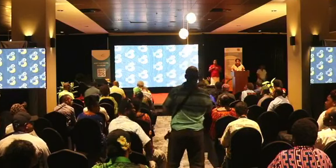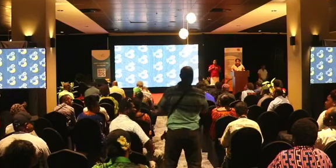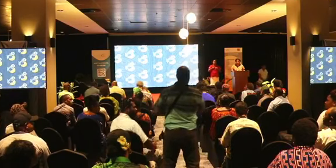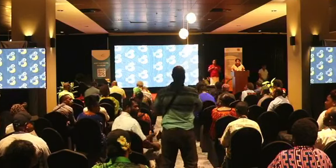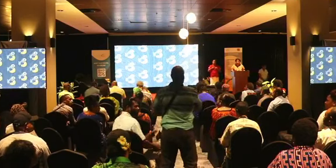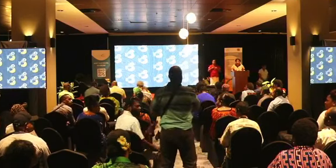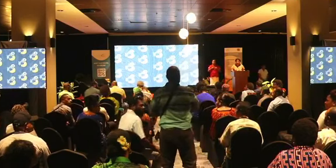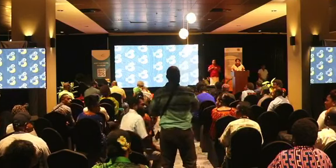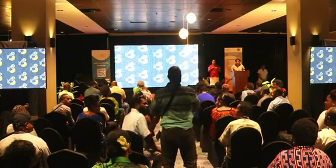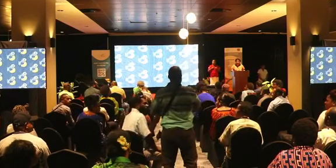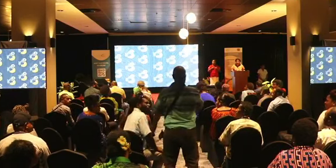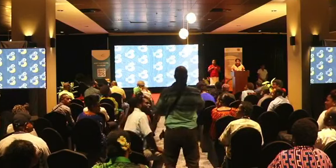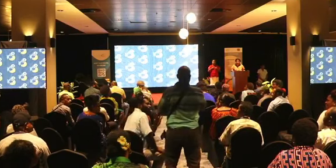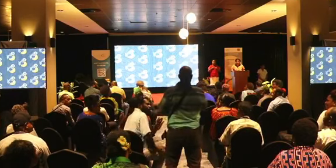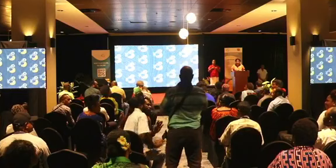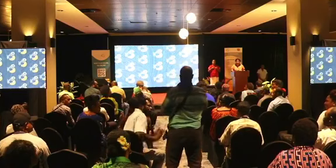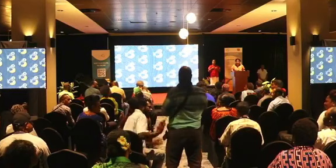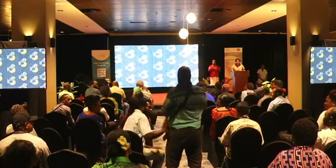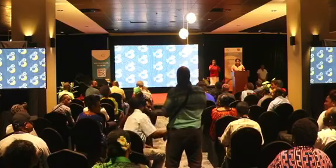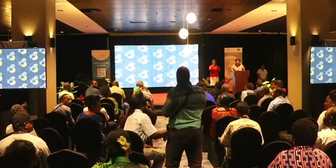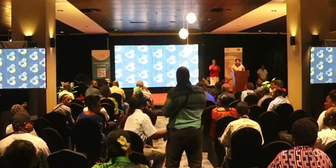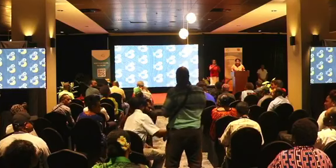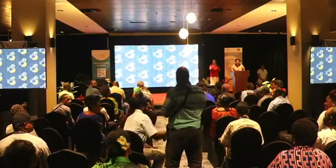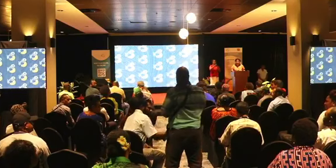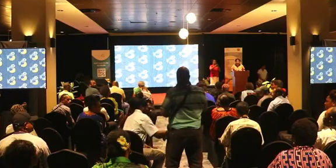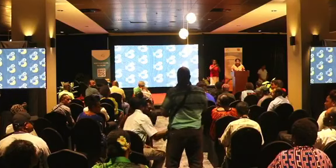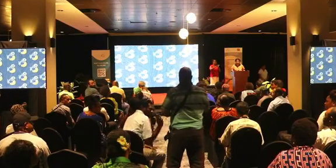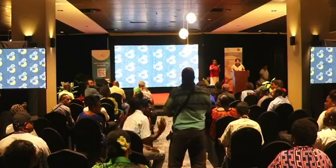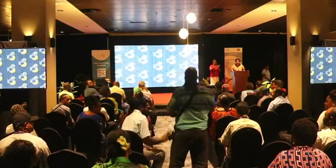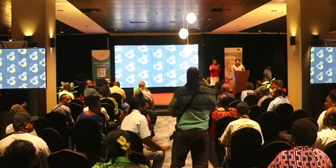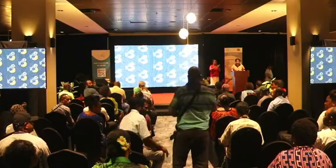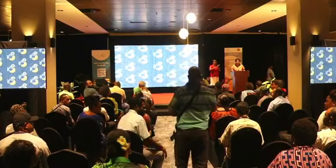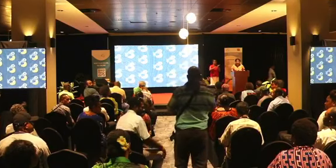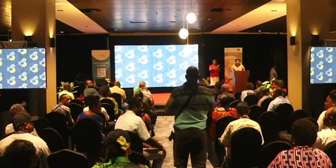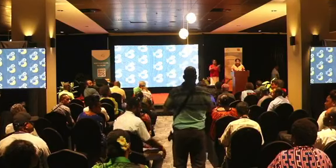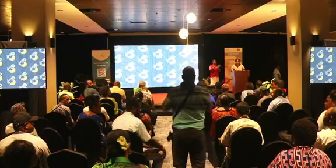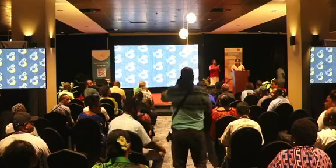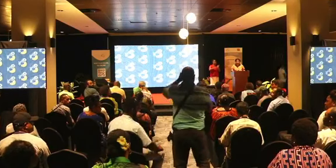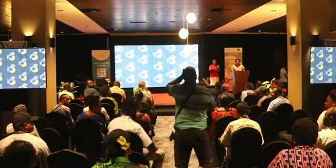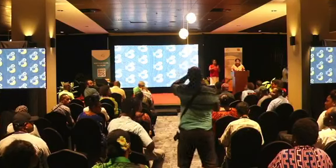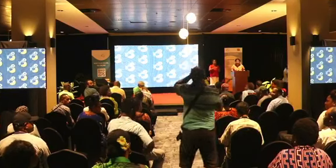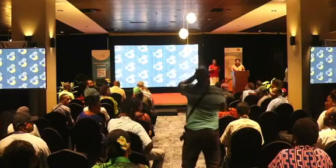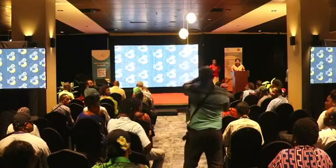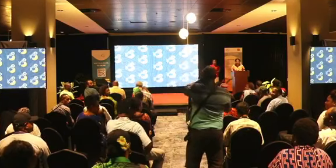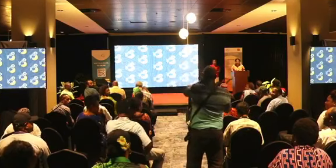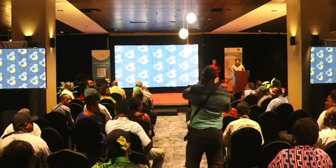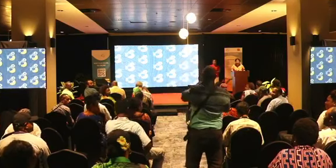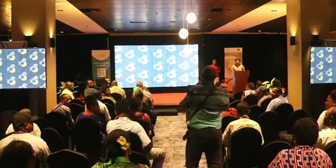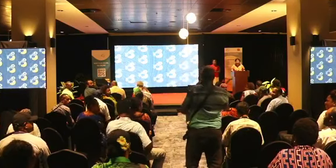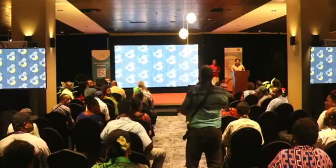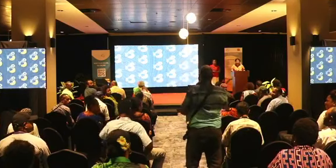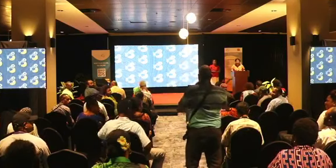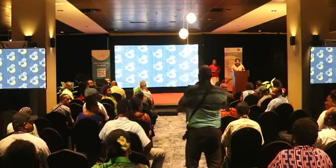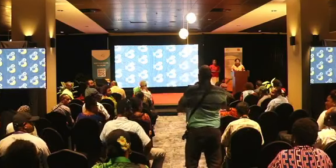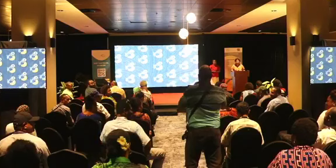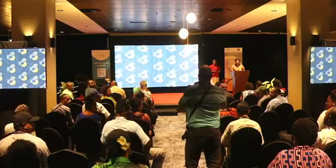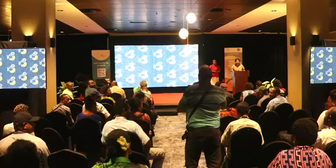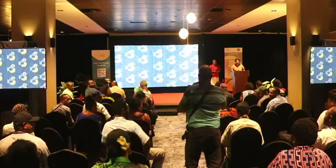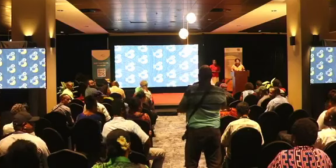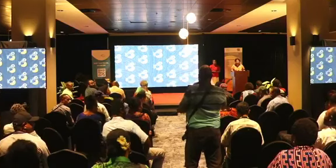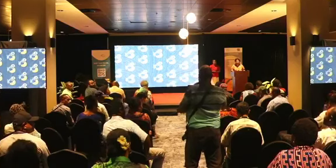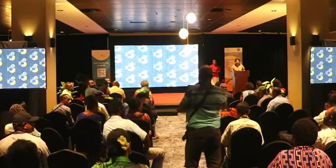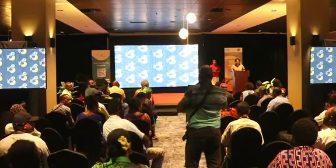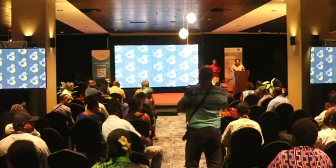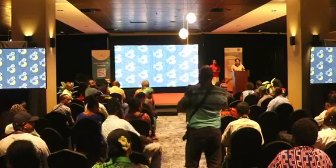Thank you. Suppose part blow punishment you bla Some part of punishment, but